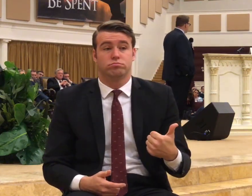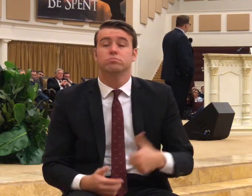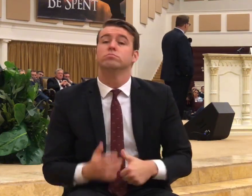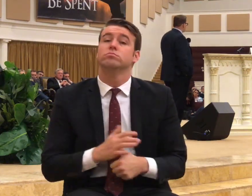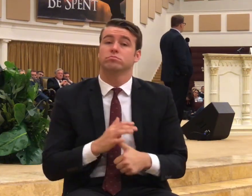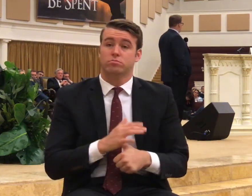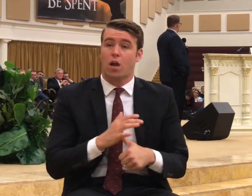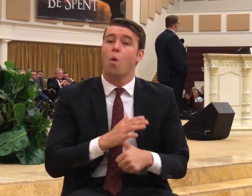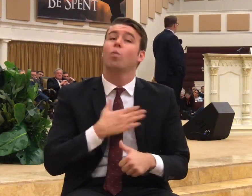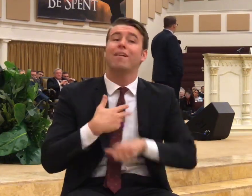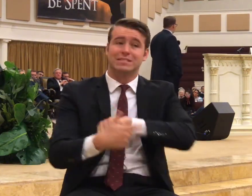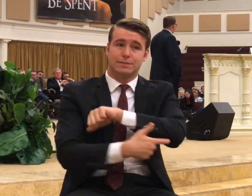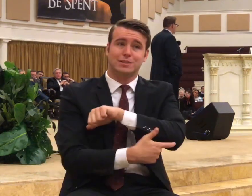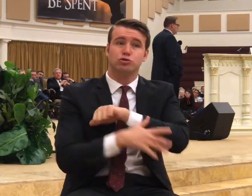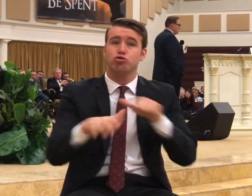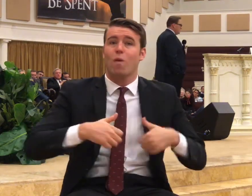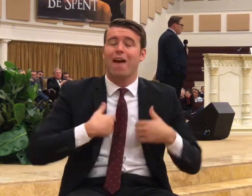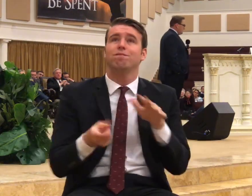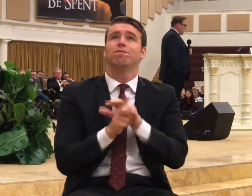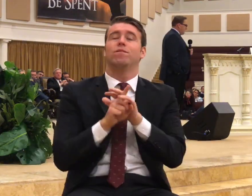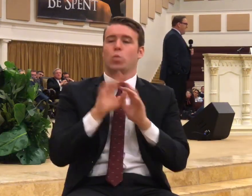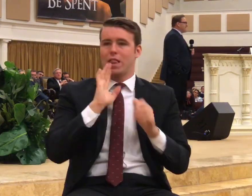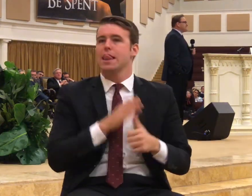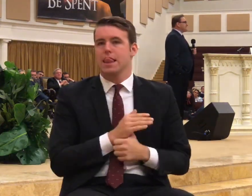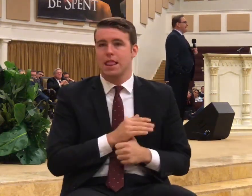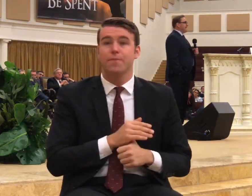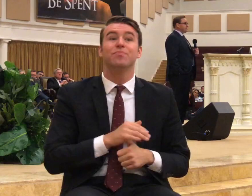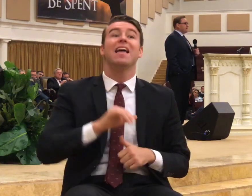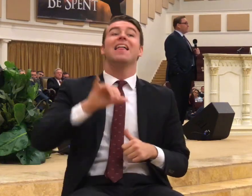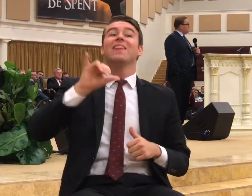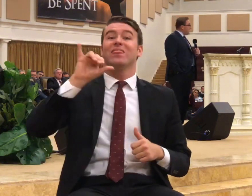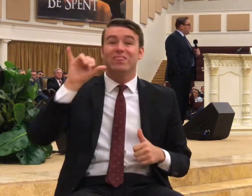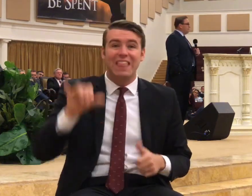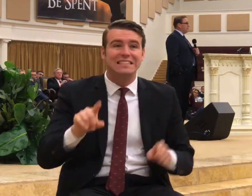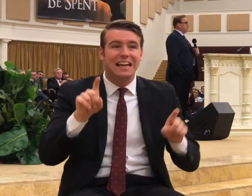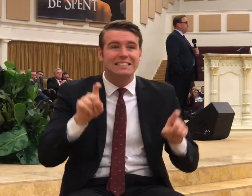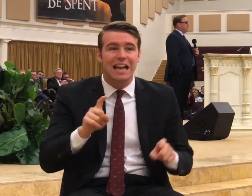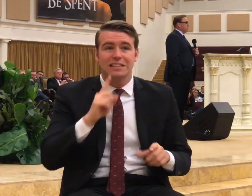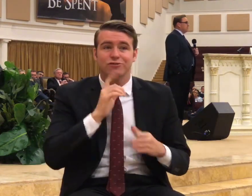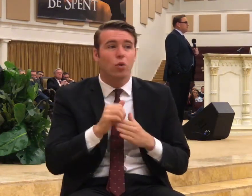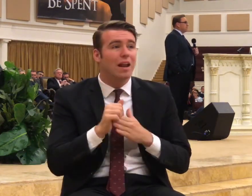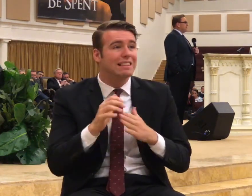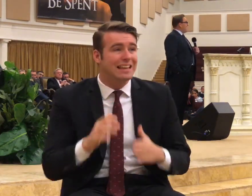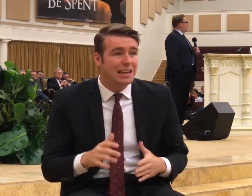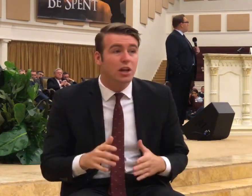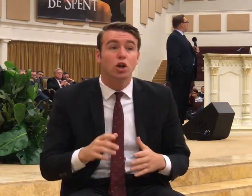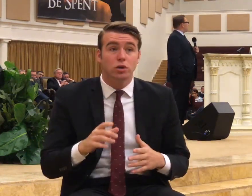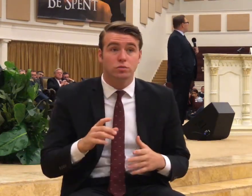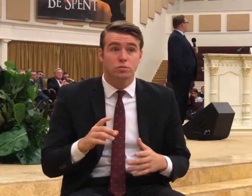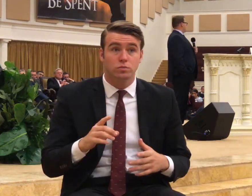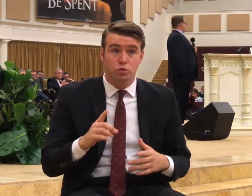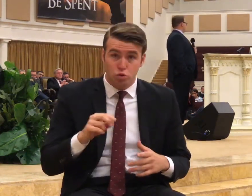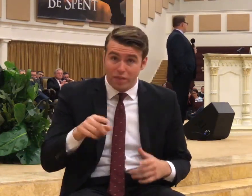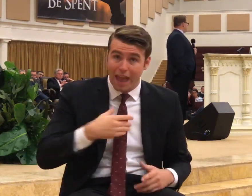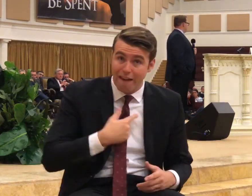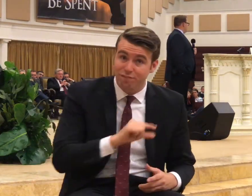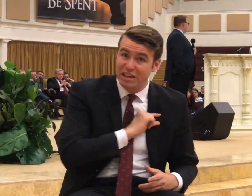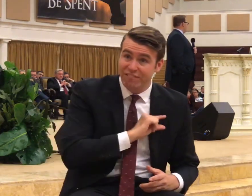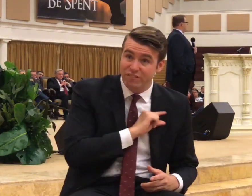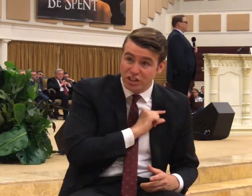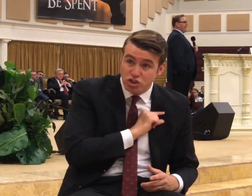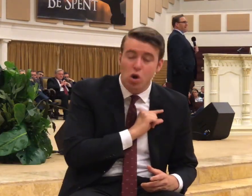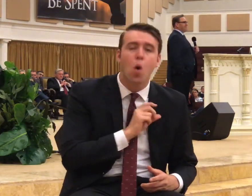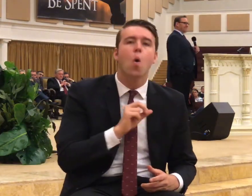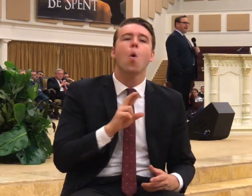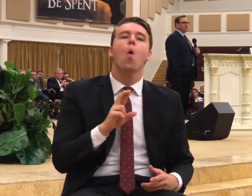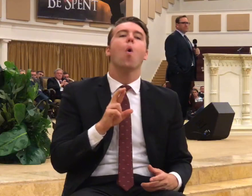It's going to be temptation to come to your life. And that is the test of a leader. Do they have real conviction? Or